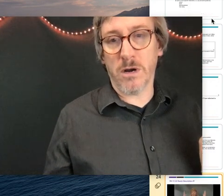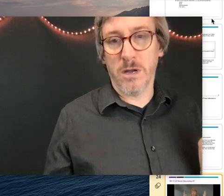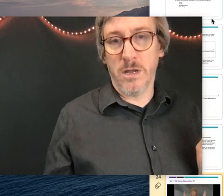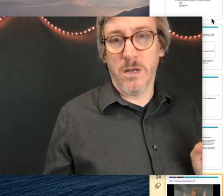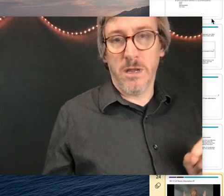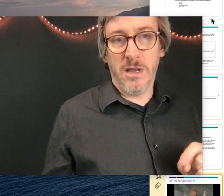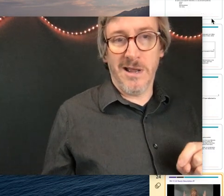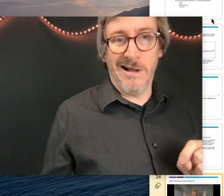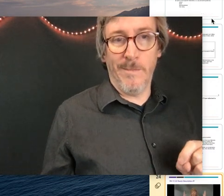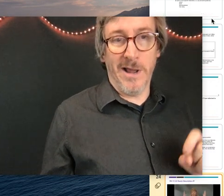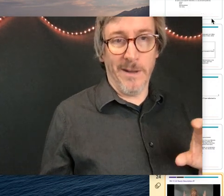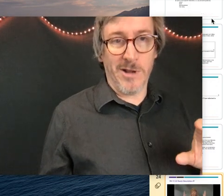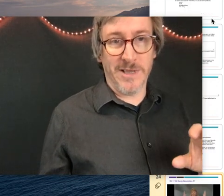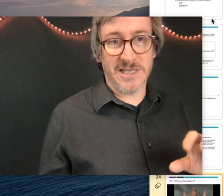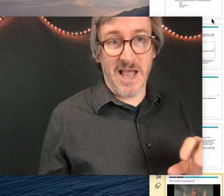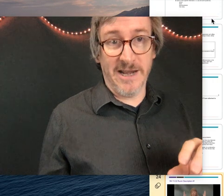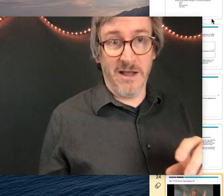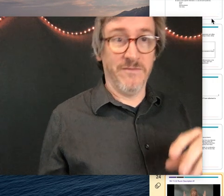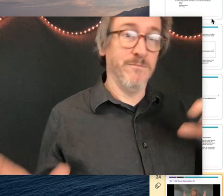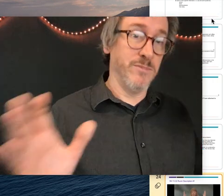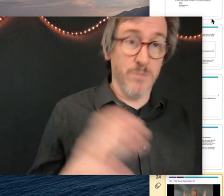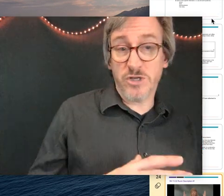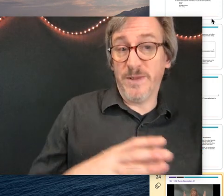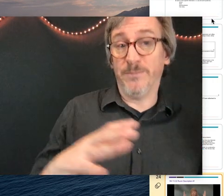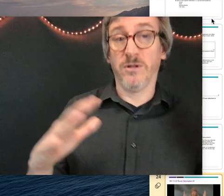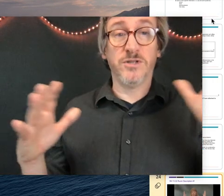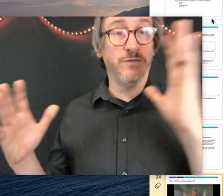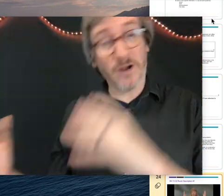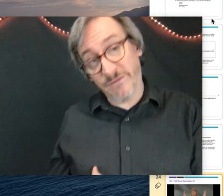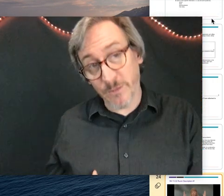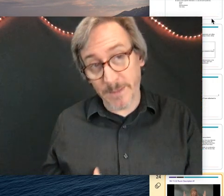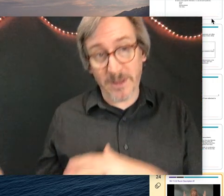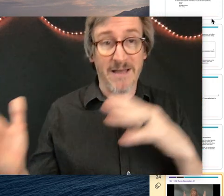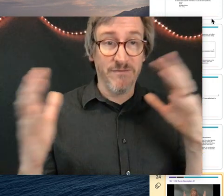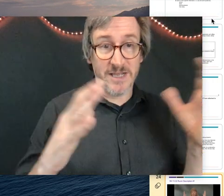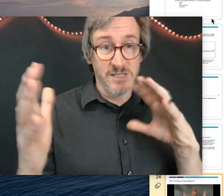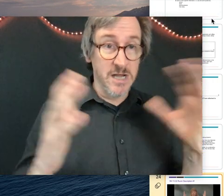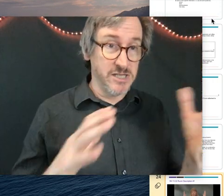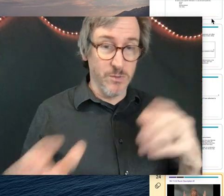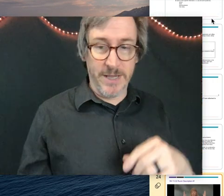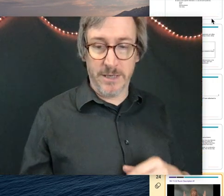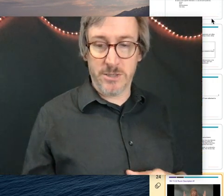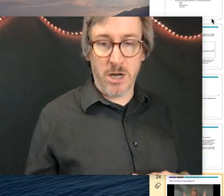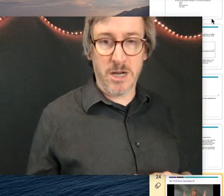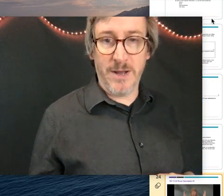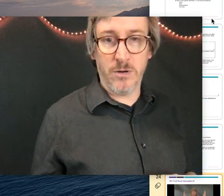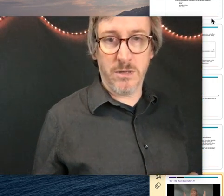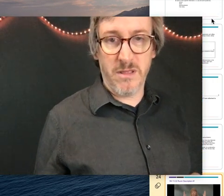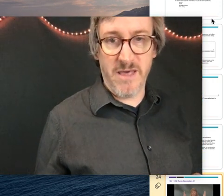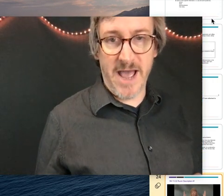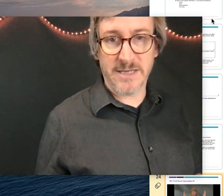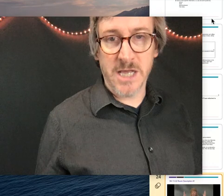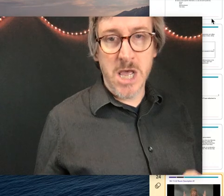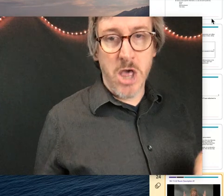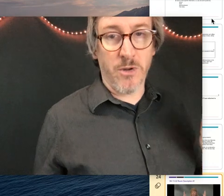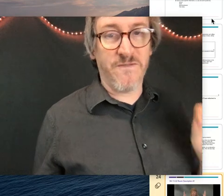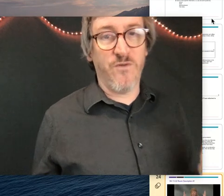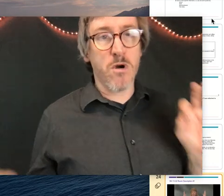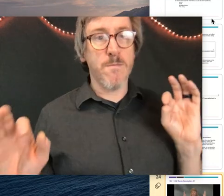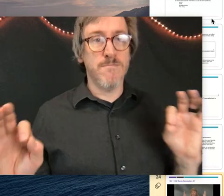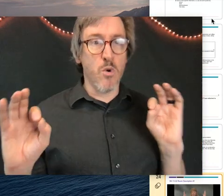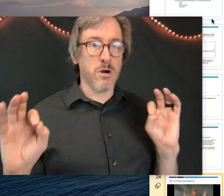for an upcoming slide of do most people, do very few people have things, so we can talk about that.